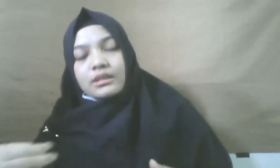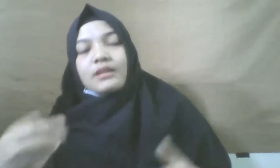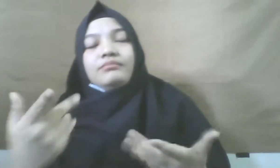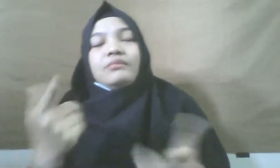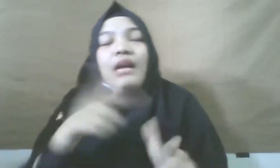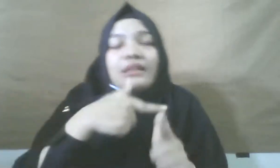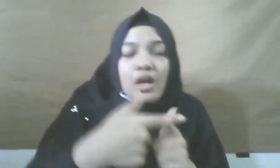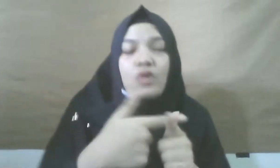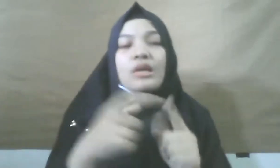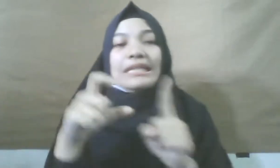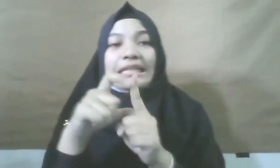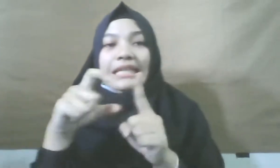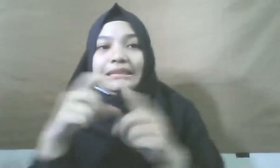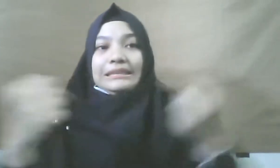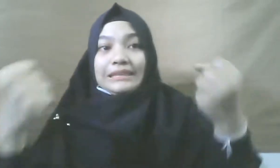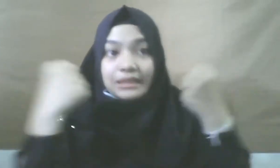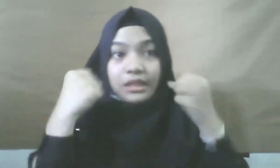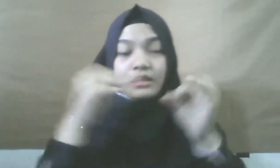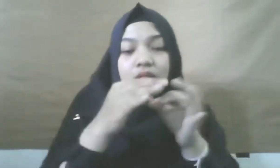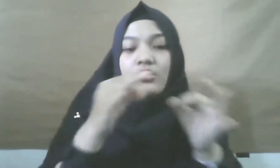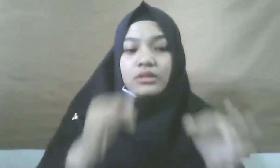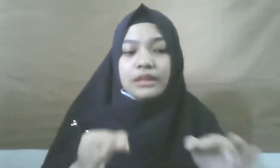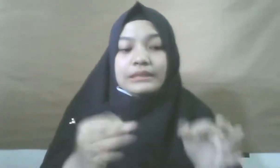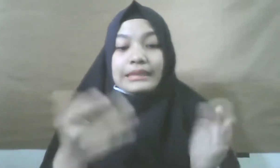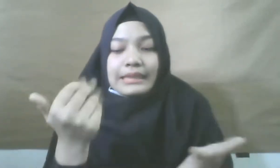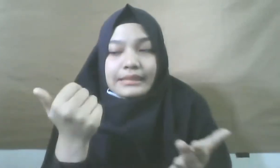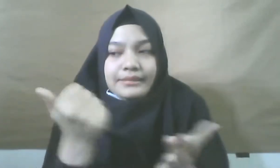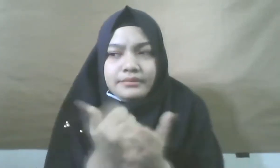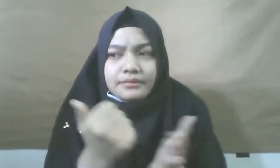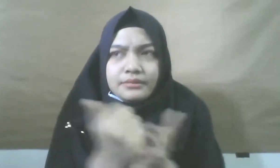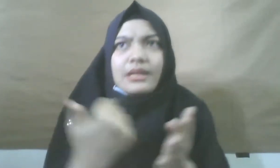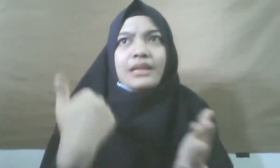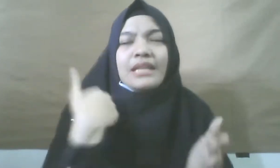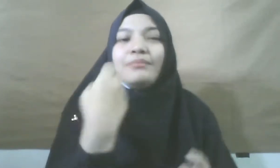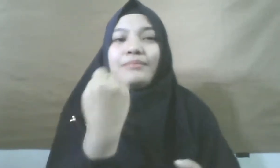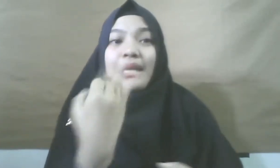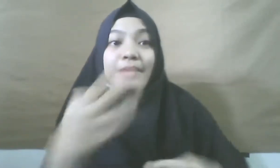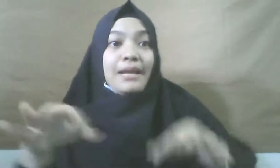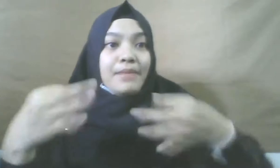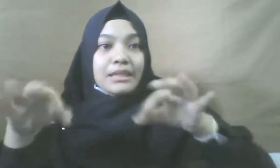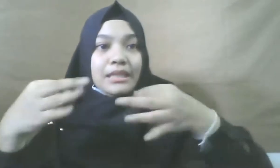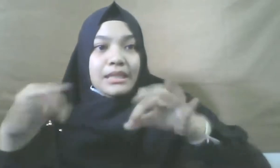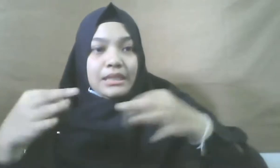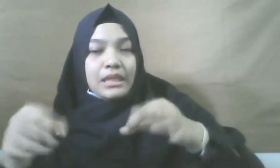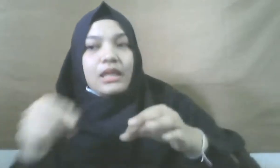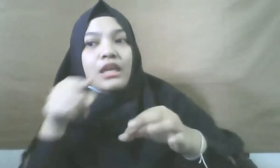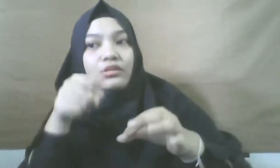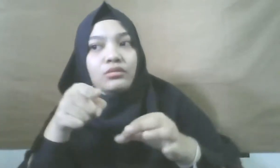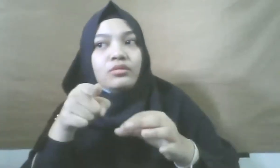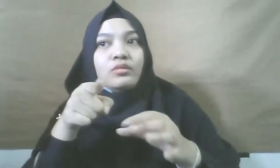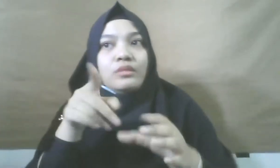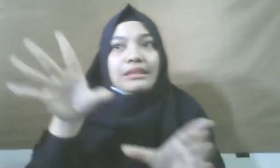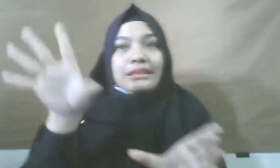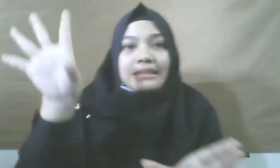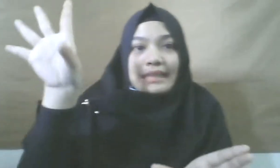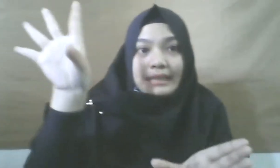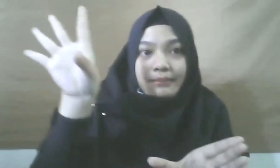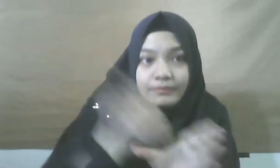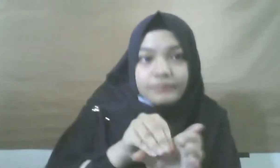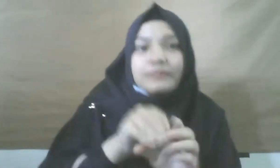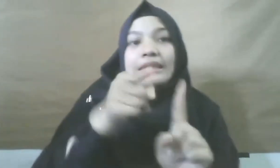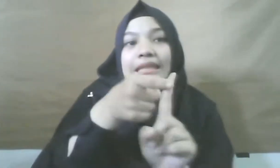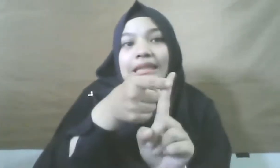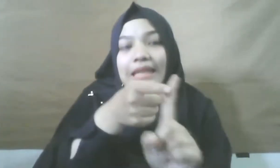Kesehatan Kota. So initially, some of the materials are adopted from Ministry of Health.